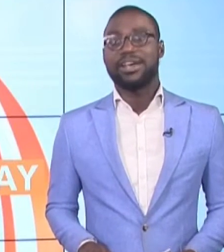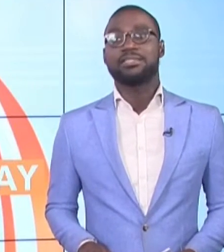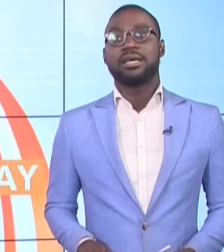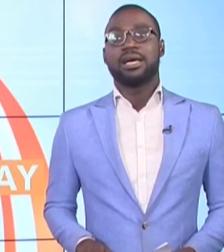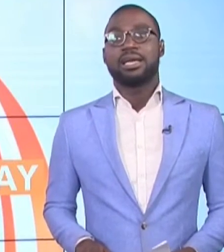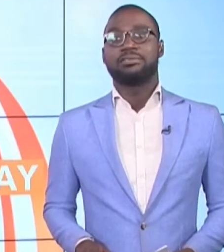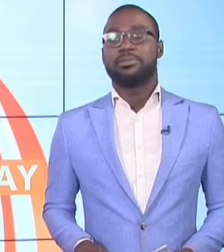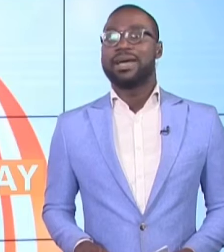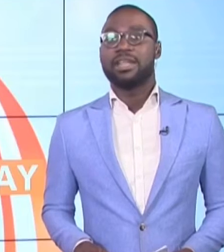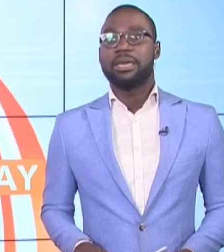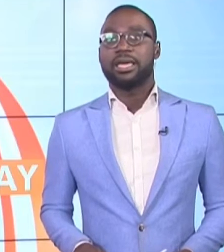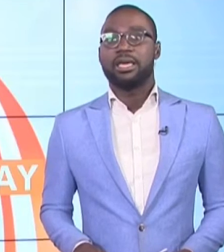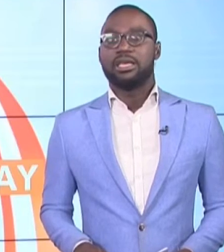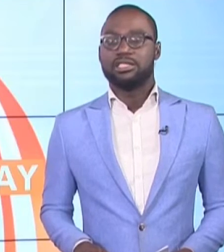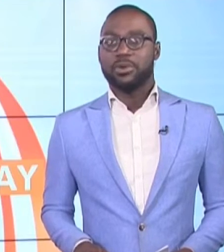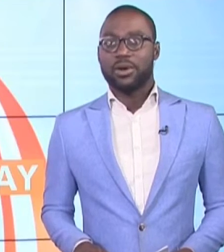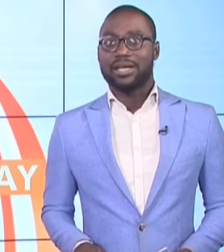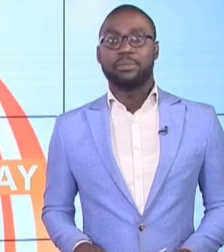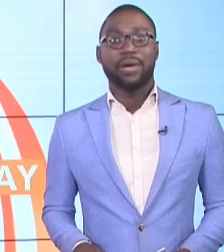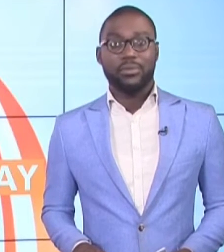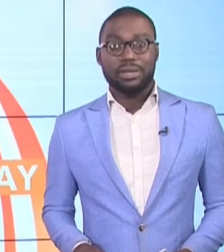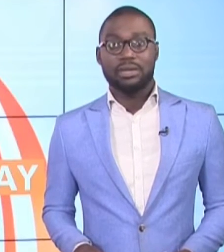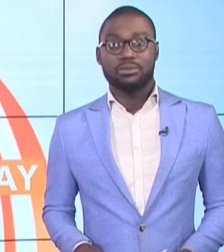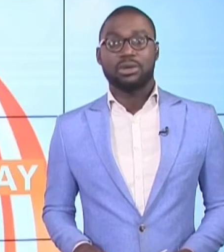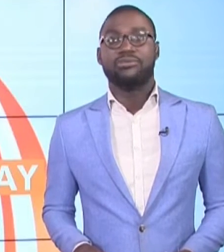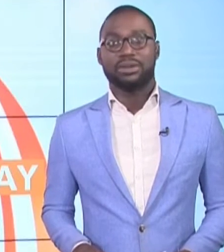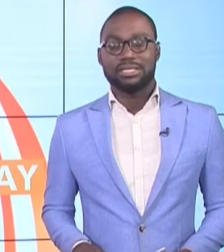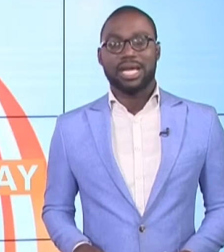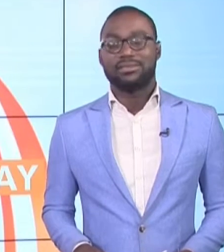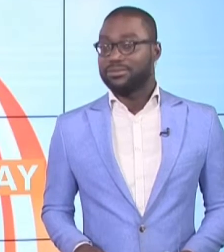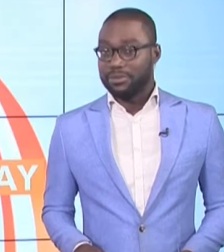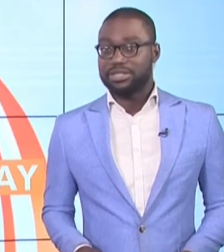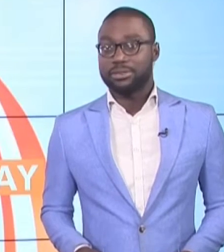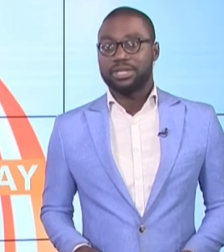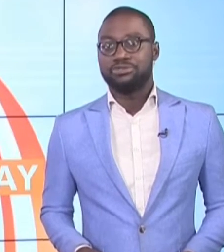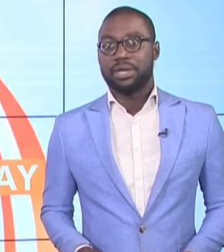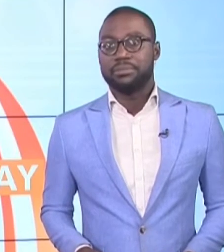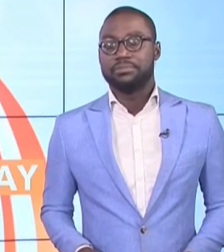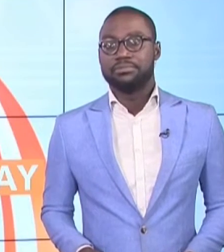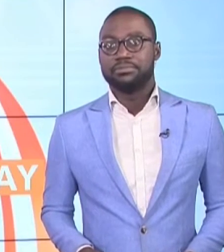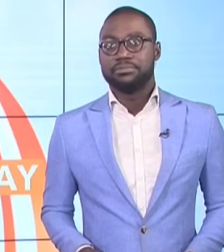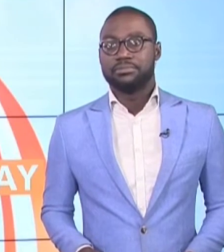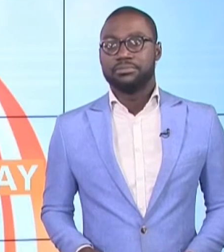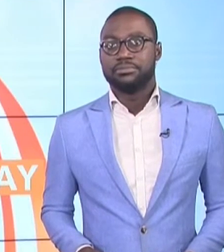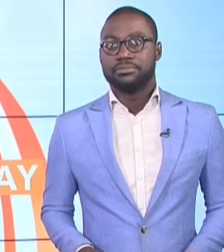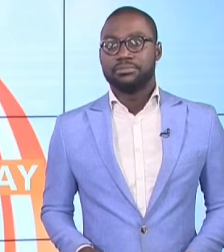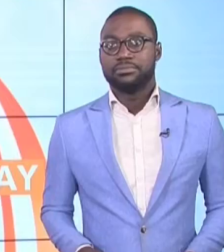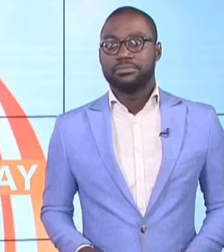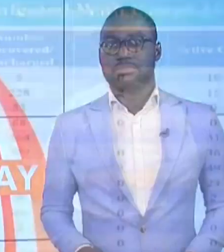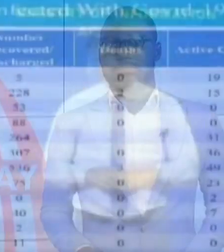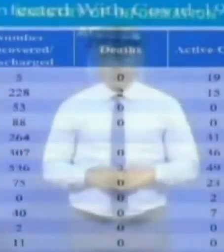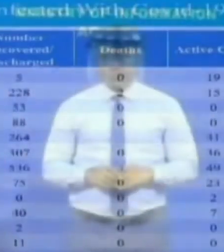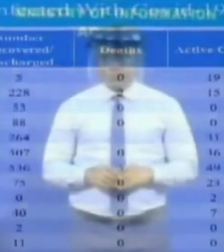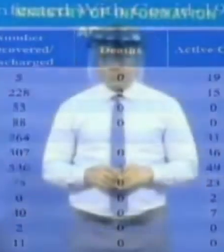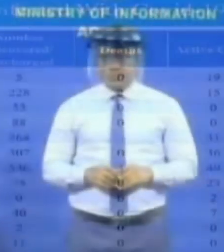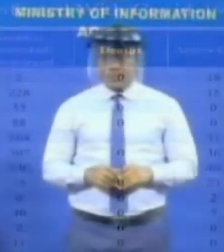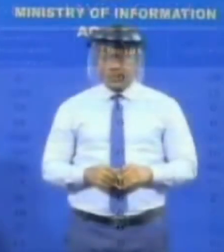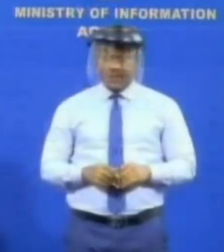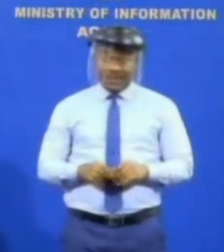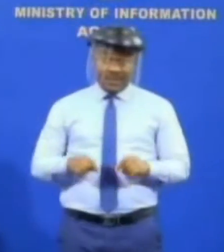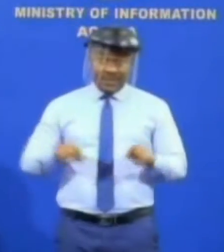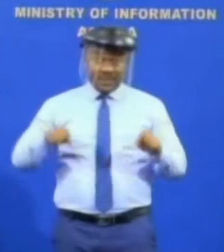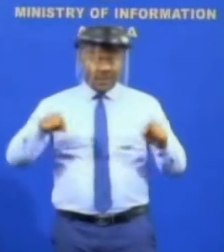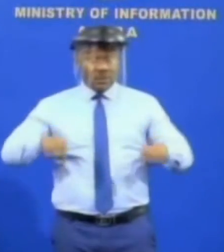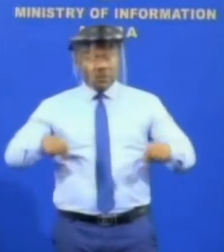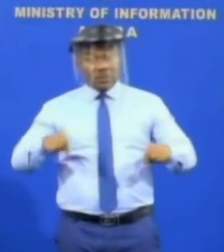to the fight against the pandemic. He spoke at the bi-weekly news conference at the Information Ministry. We decided to share with